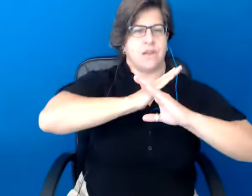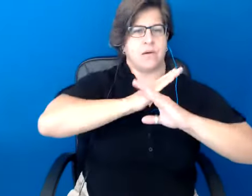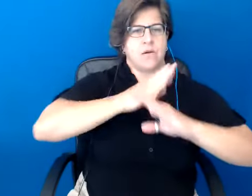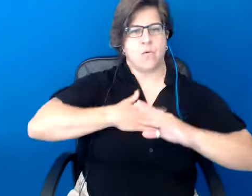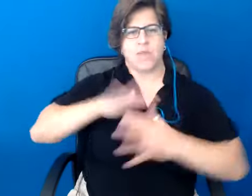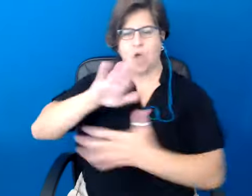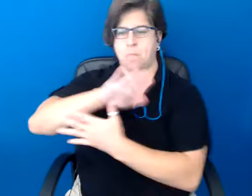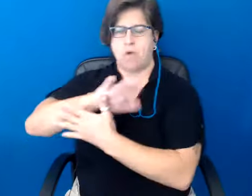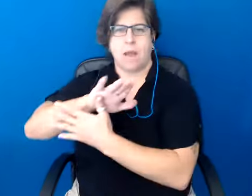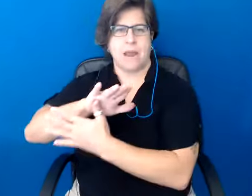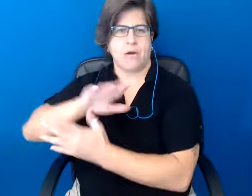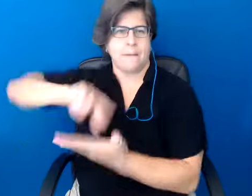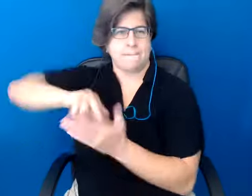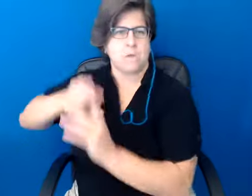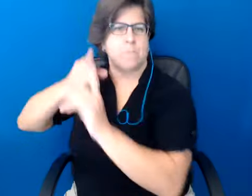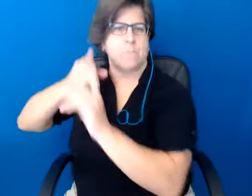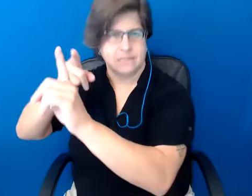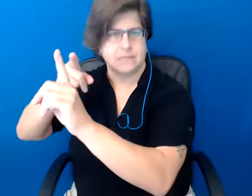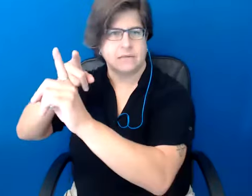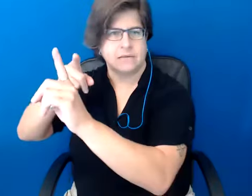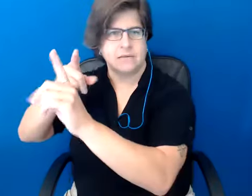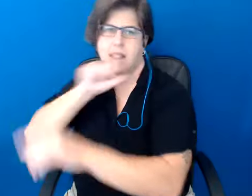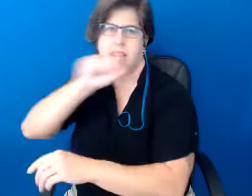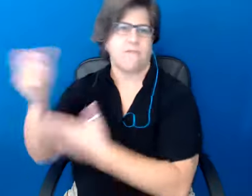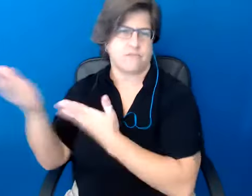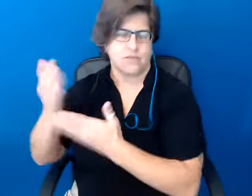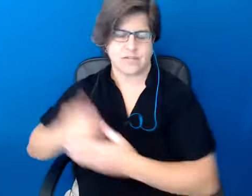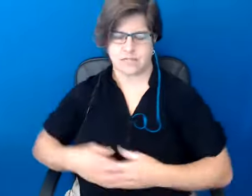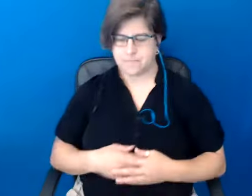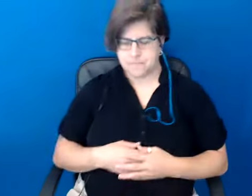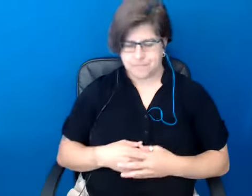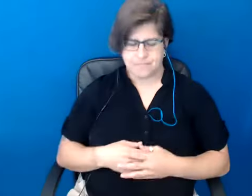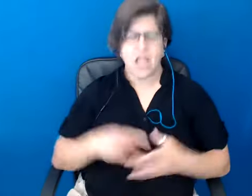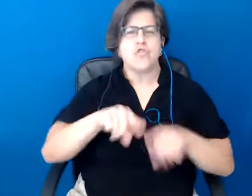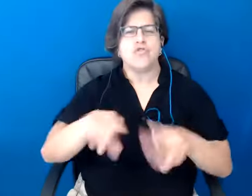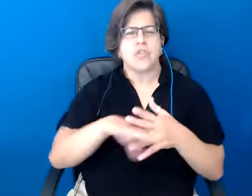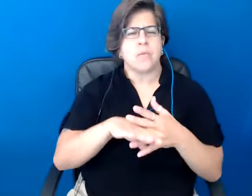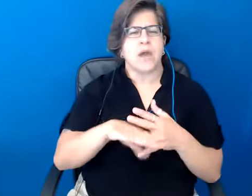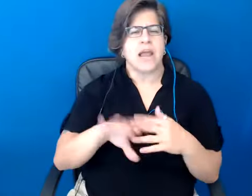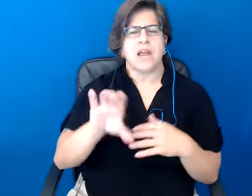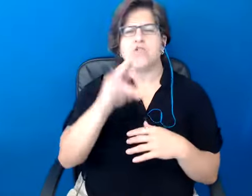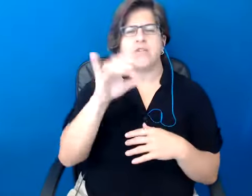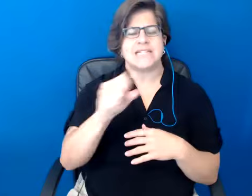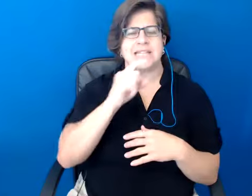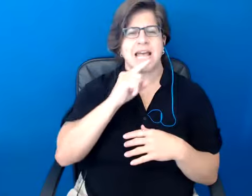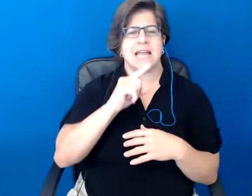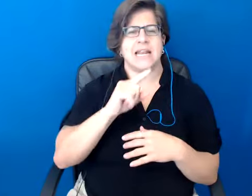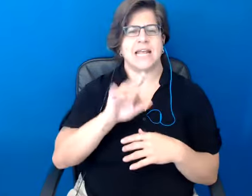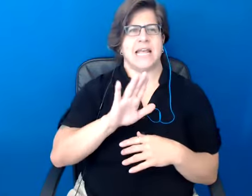let my rights get in the way of our primary purpose of carrying the AA message. And I love what Chris said at the break during that discussion is like